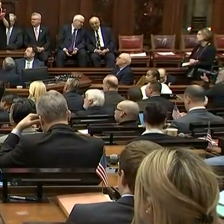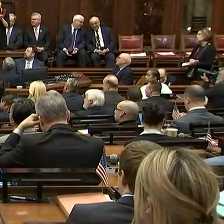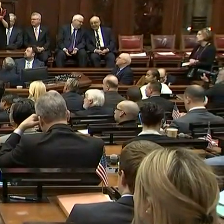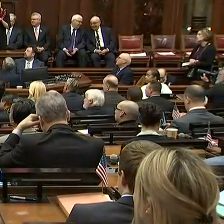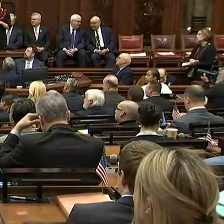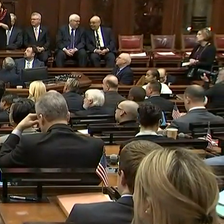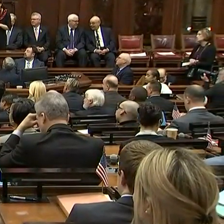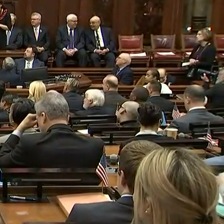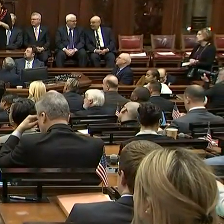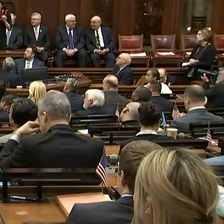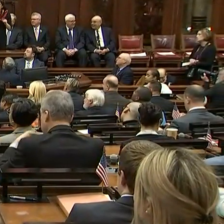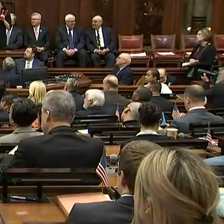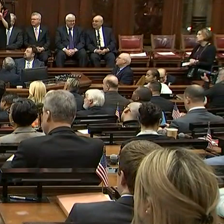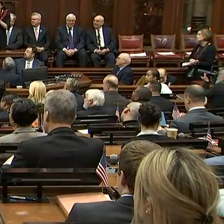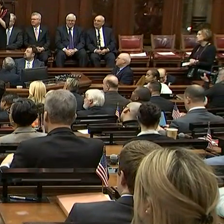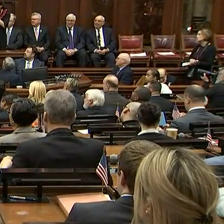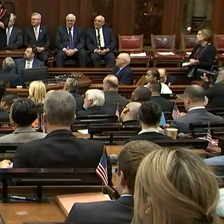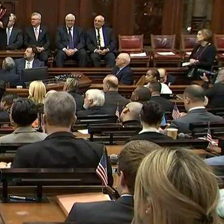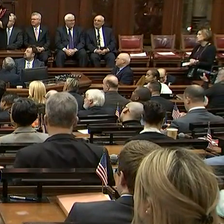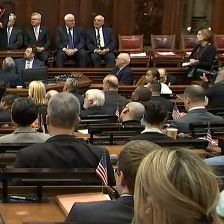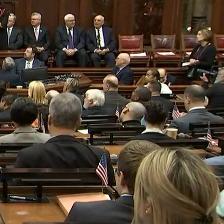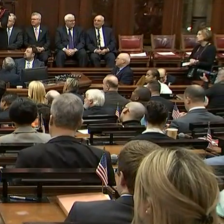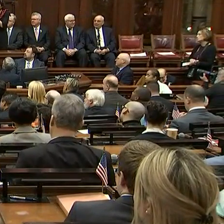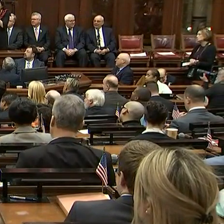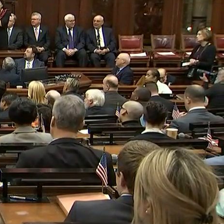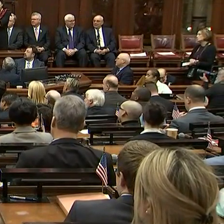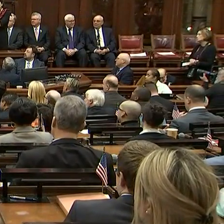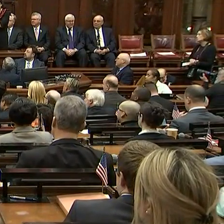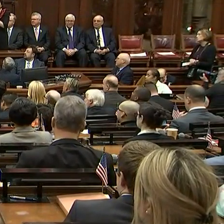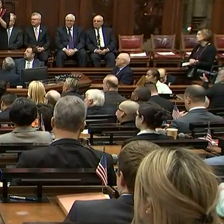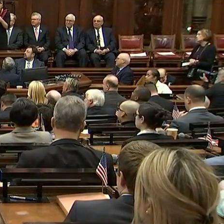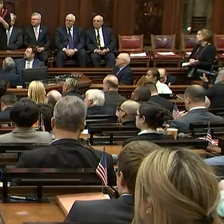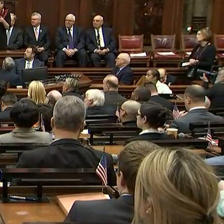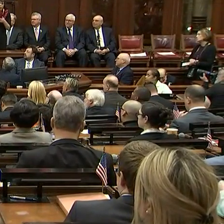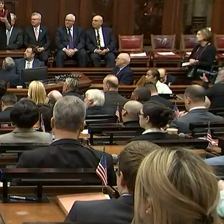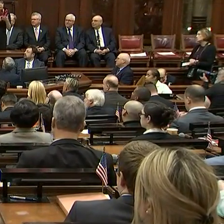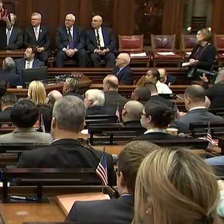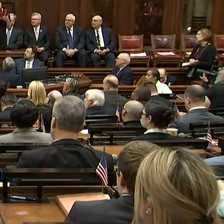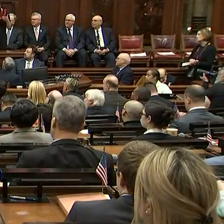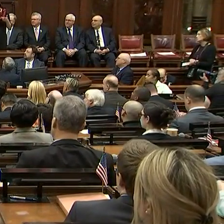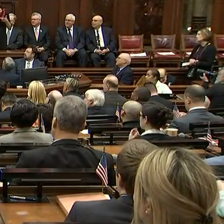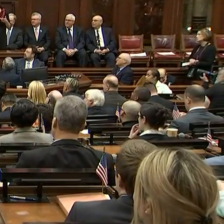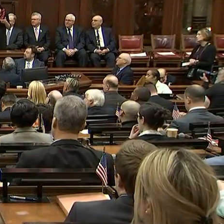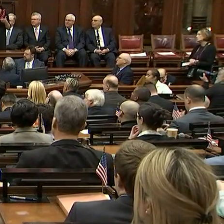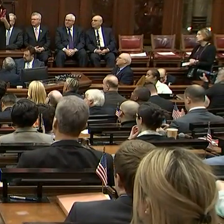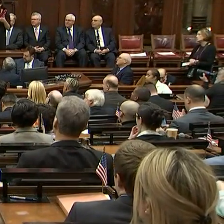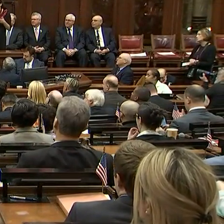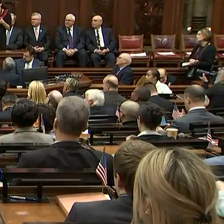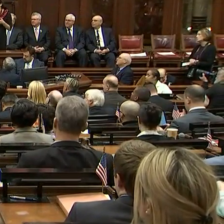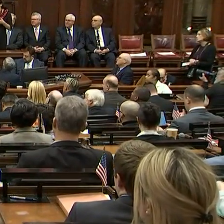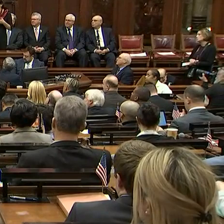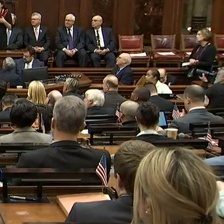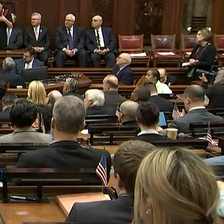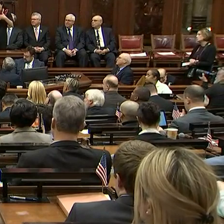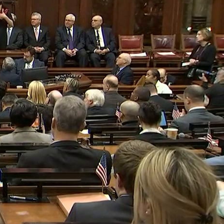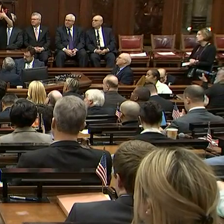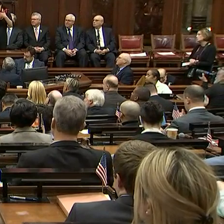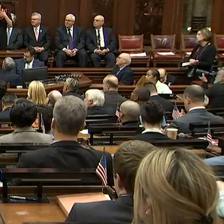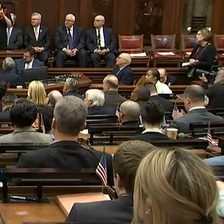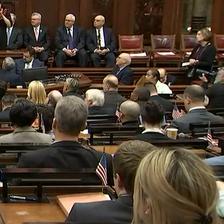had to individually visit the Secretary of State's site, DRS, DOL, DECD, that alphabet soup of